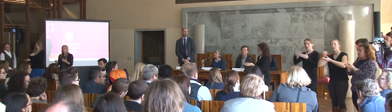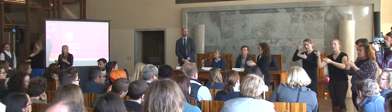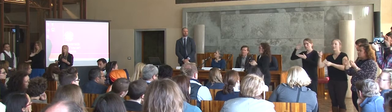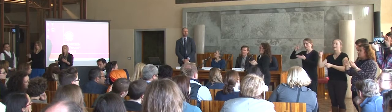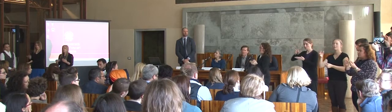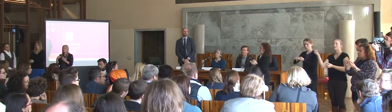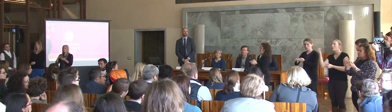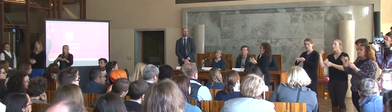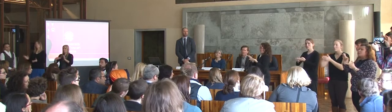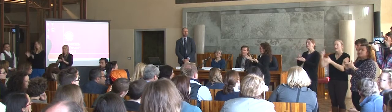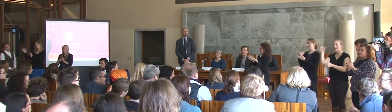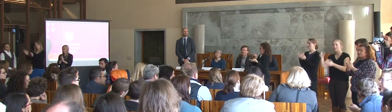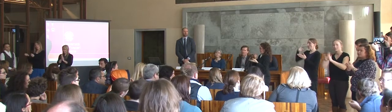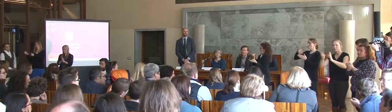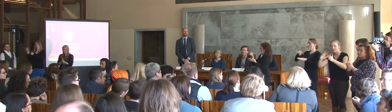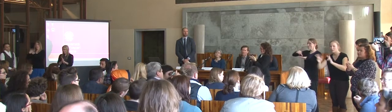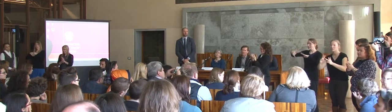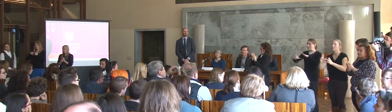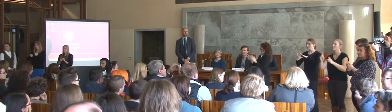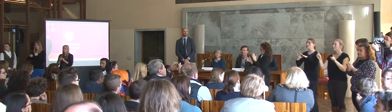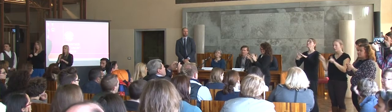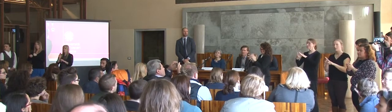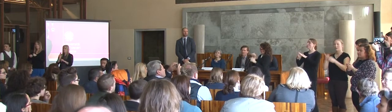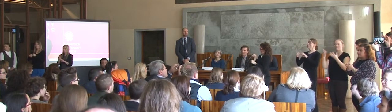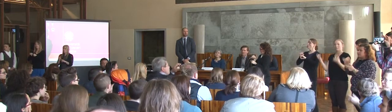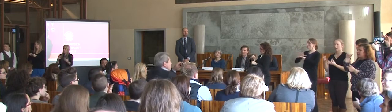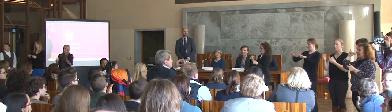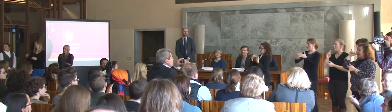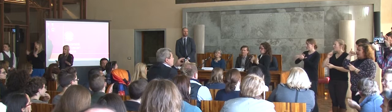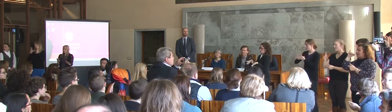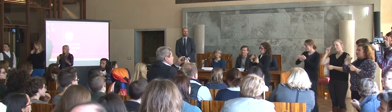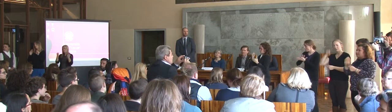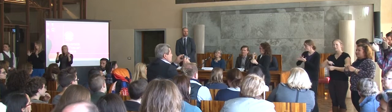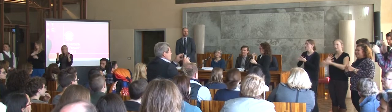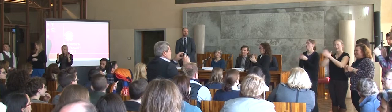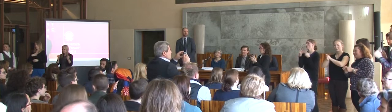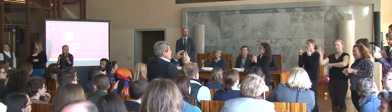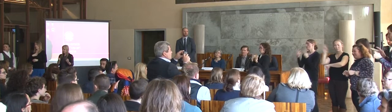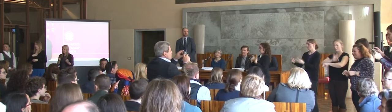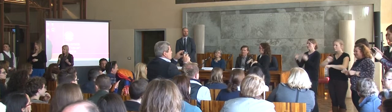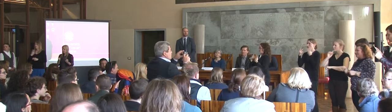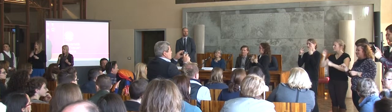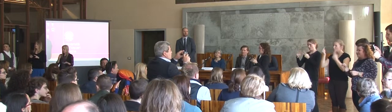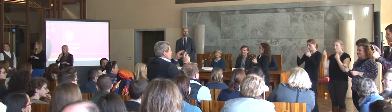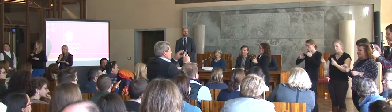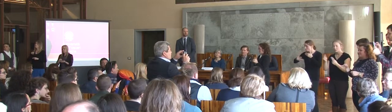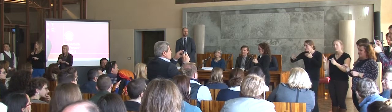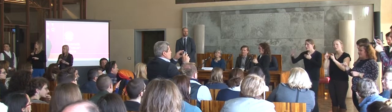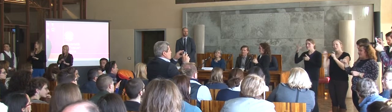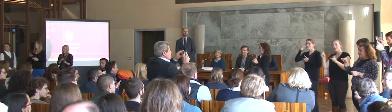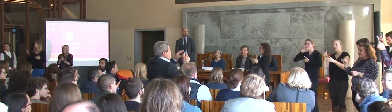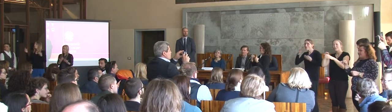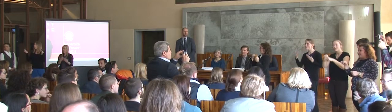this project, Spread the Sign, is actually really important, as it is a